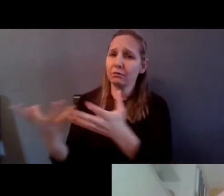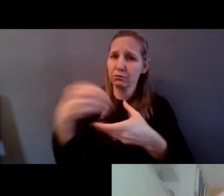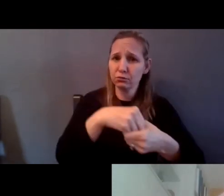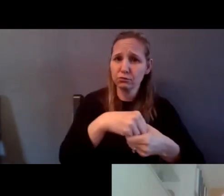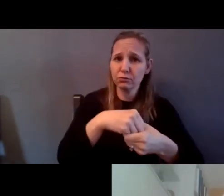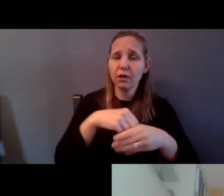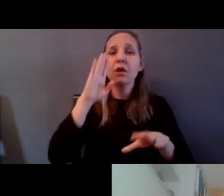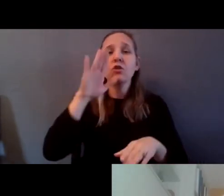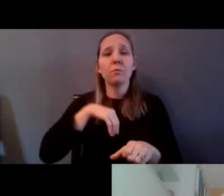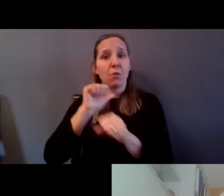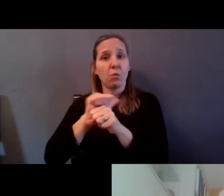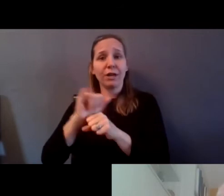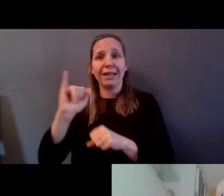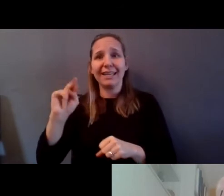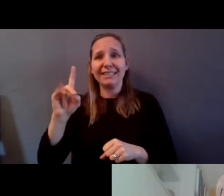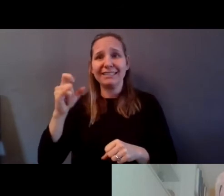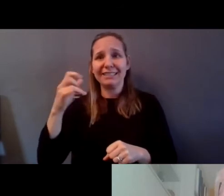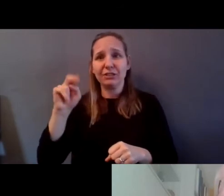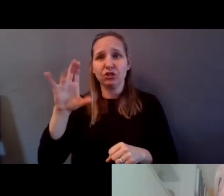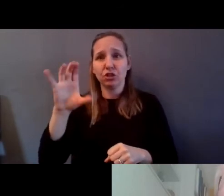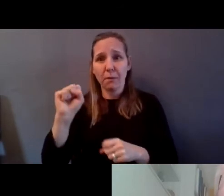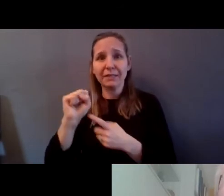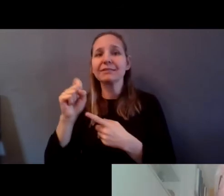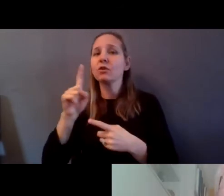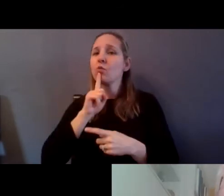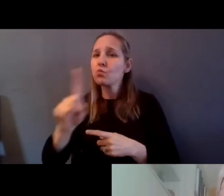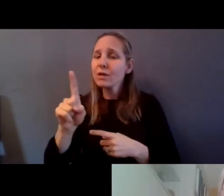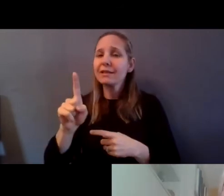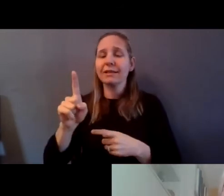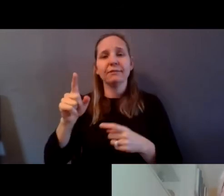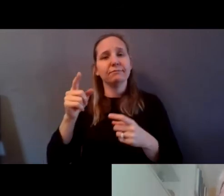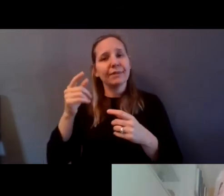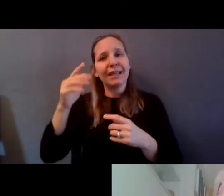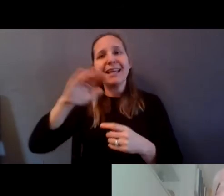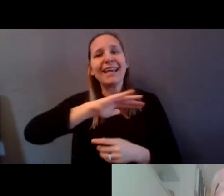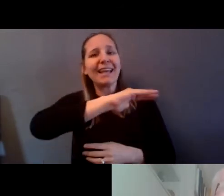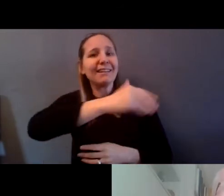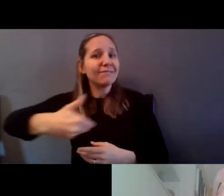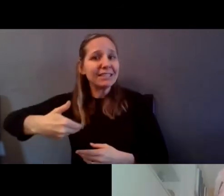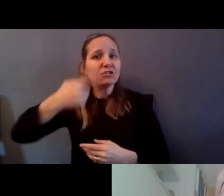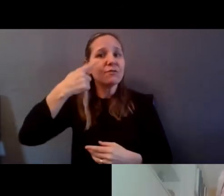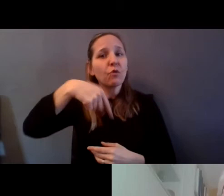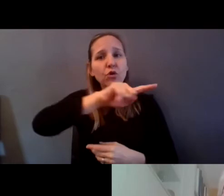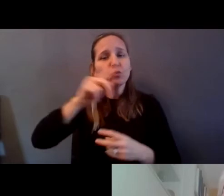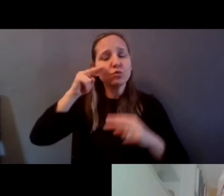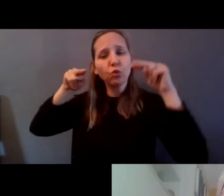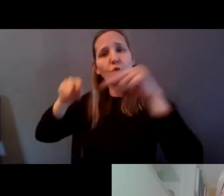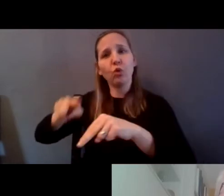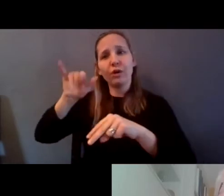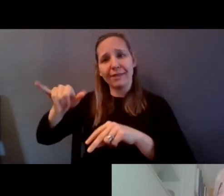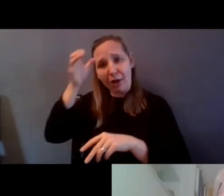the Indigenomics Institute is fundamentally an invitation into the concept of Indigenomics as a place